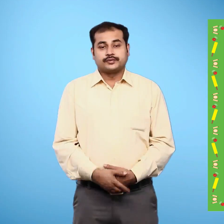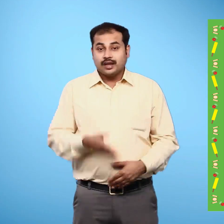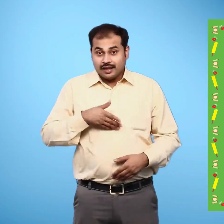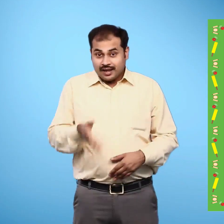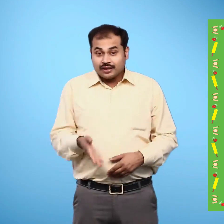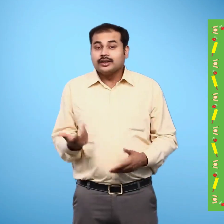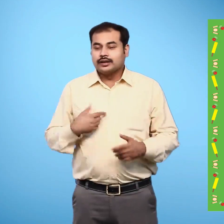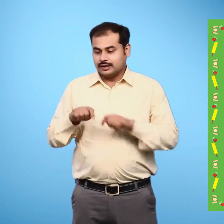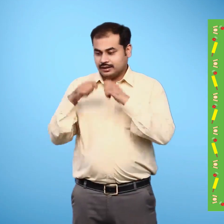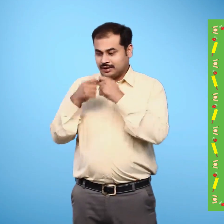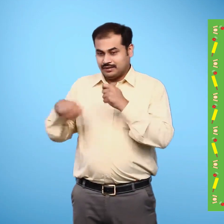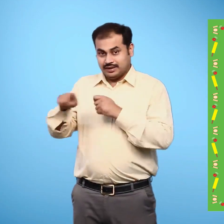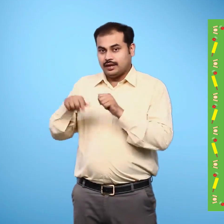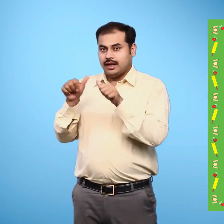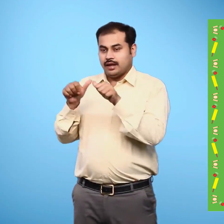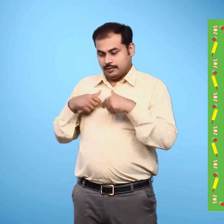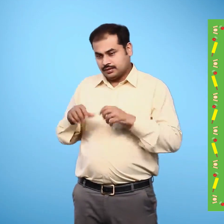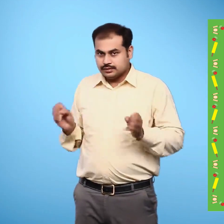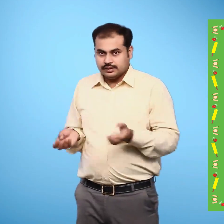Now it is the turn of Team A